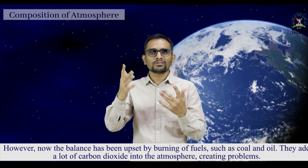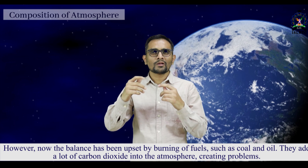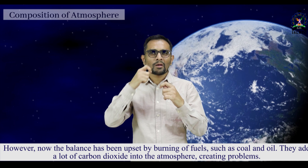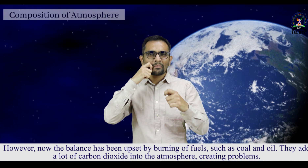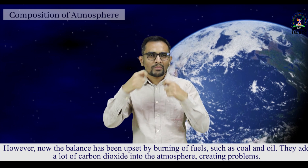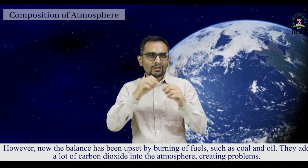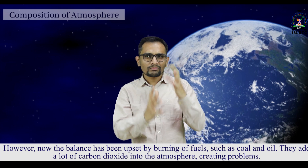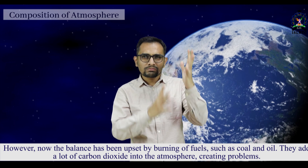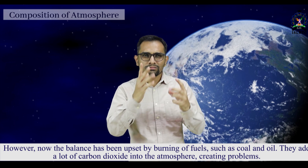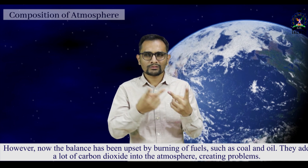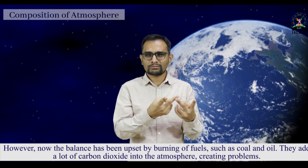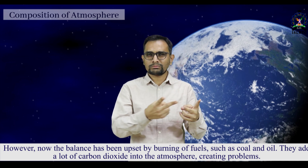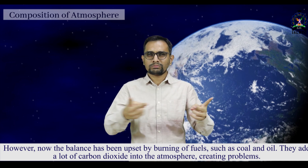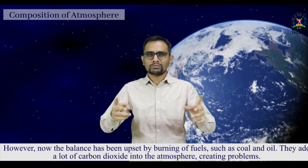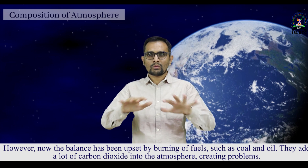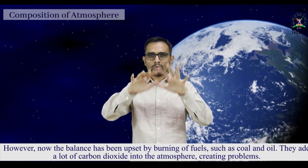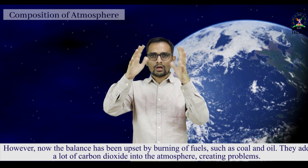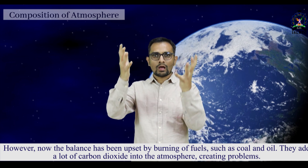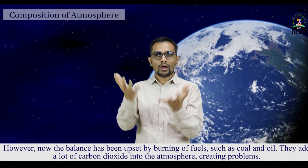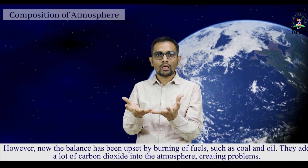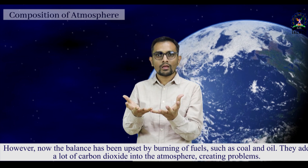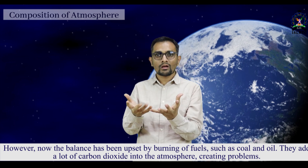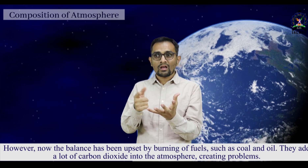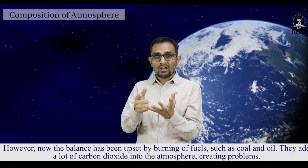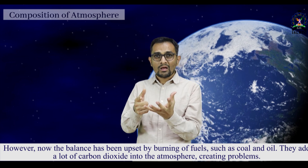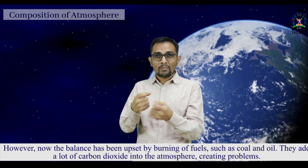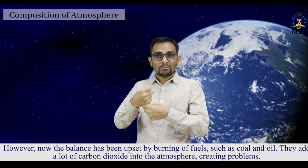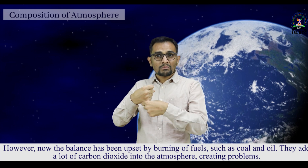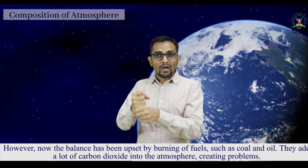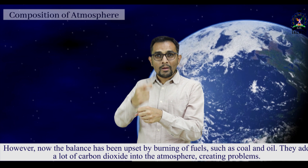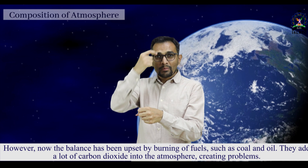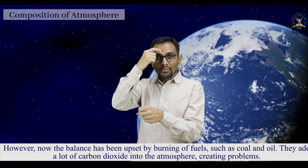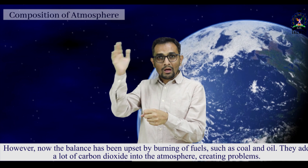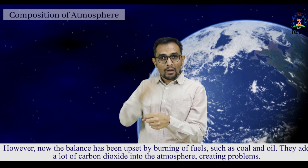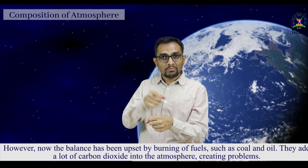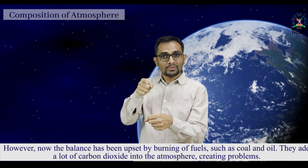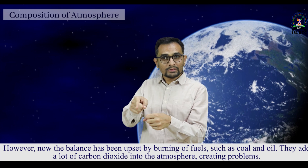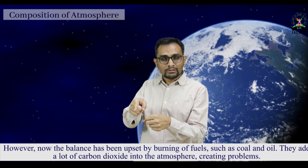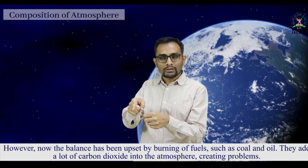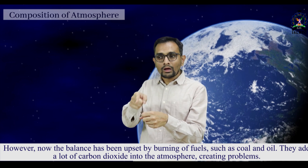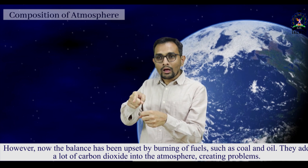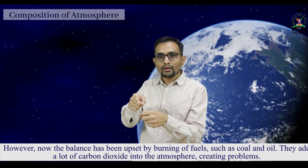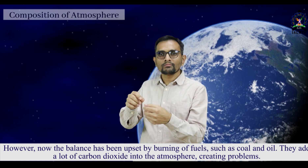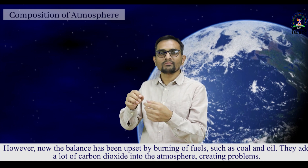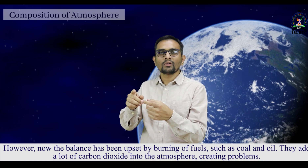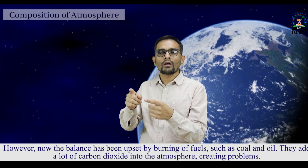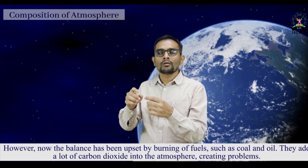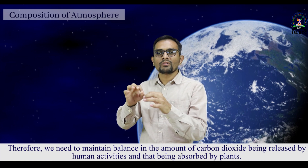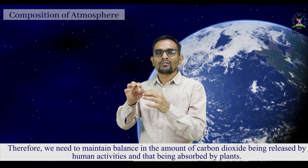and oil. They added a lot of carbon dioxide into the atmosphere, creating problem.